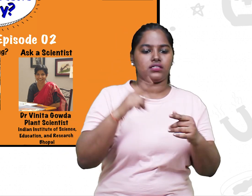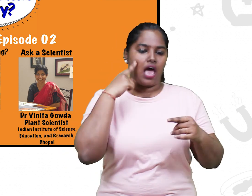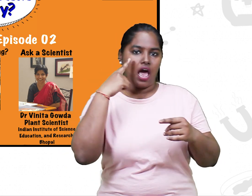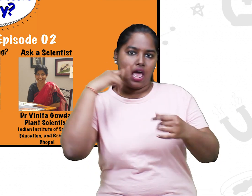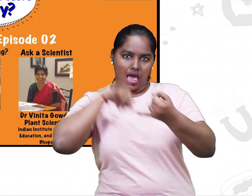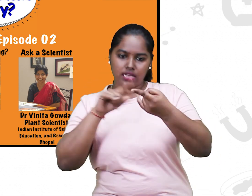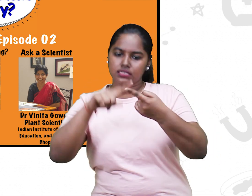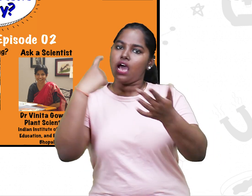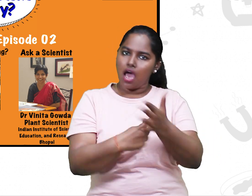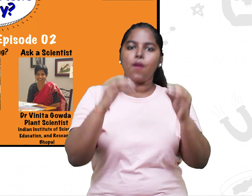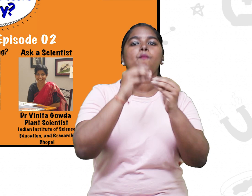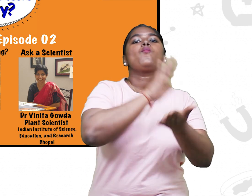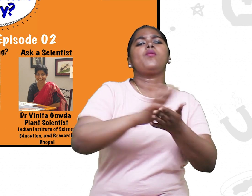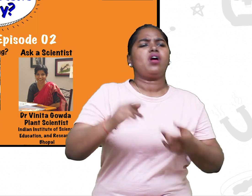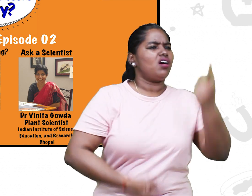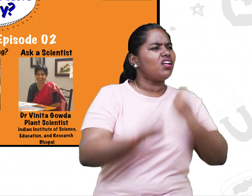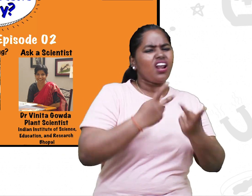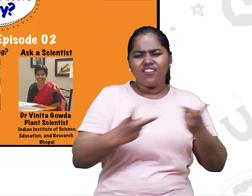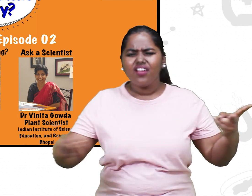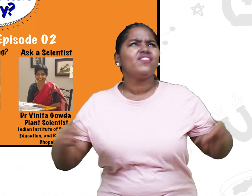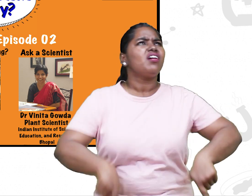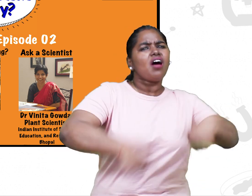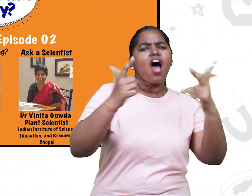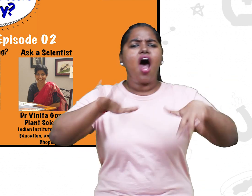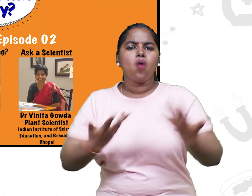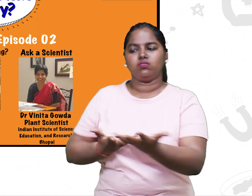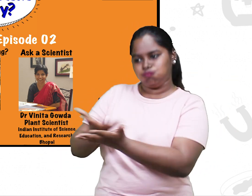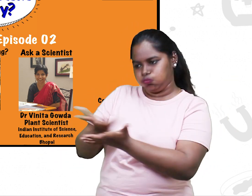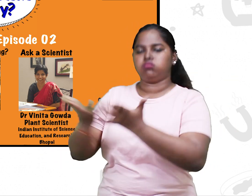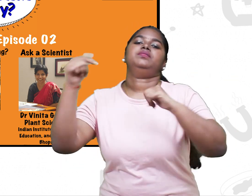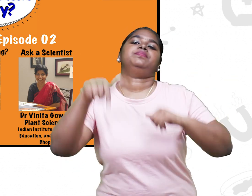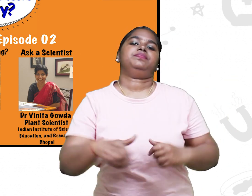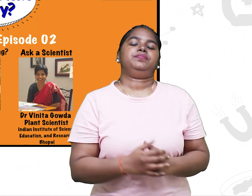different heights and ask her about her love for plants.